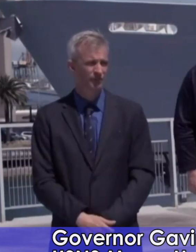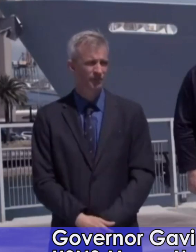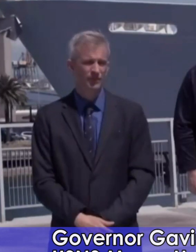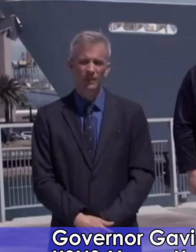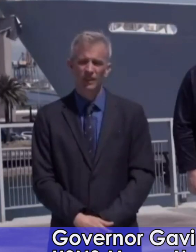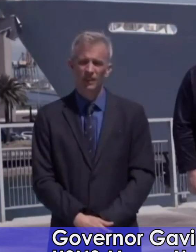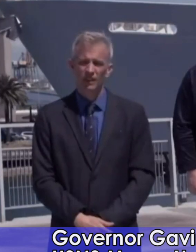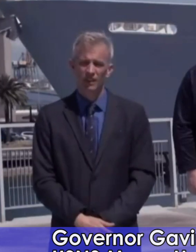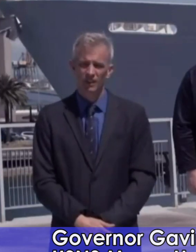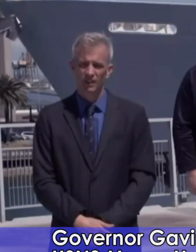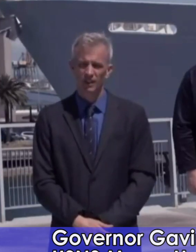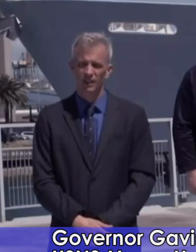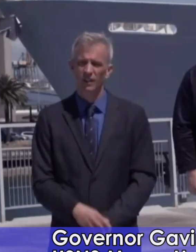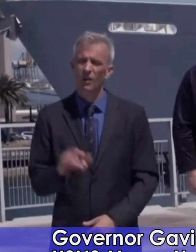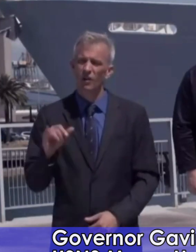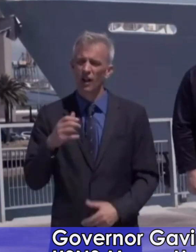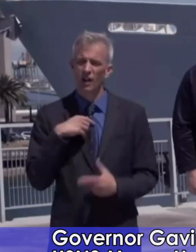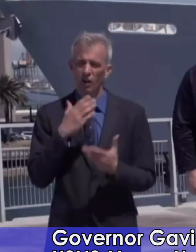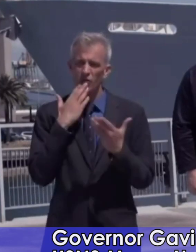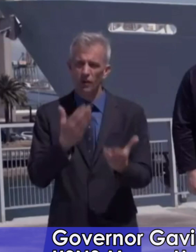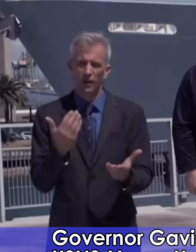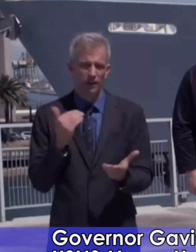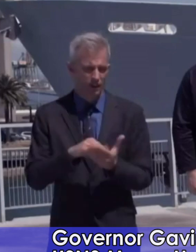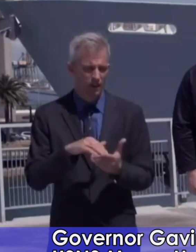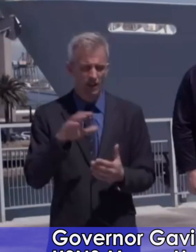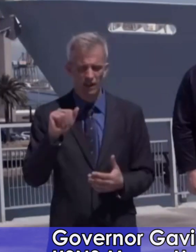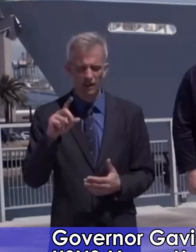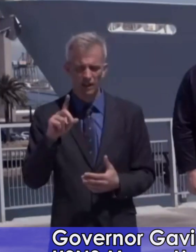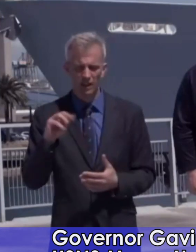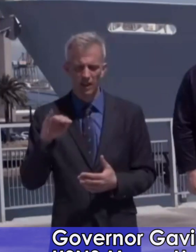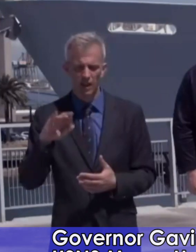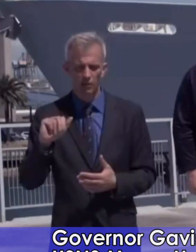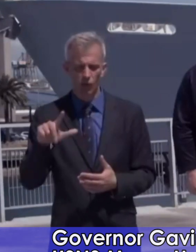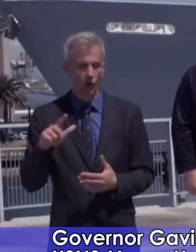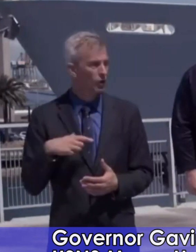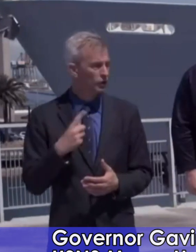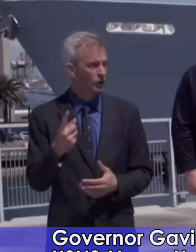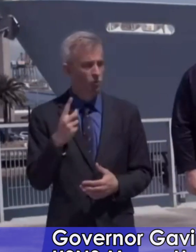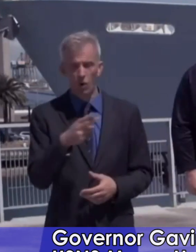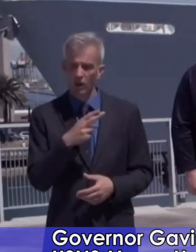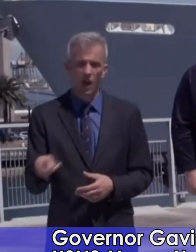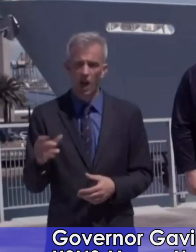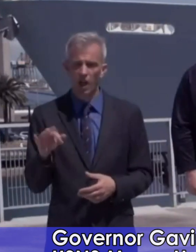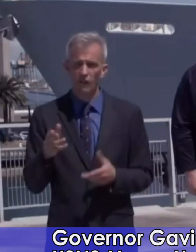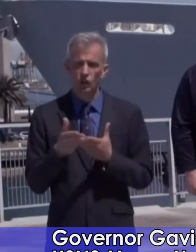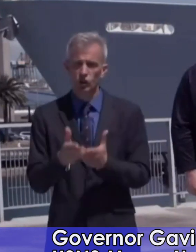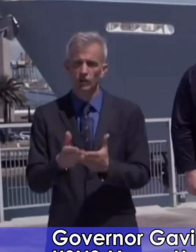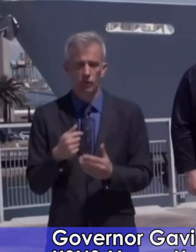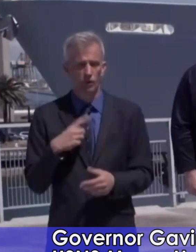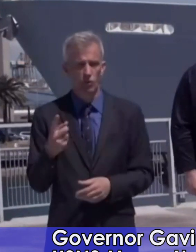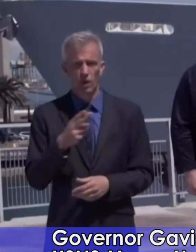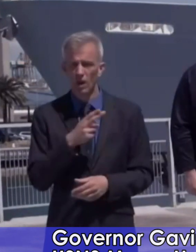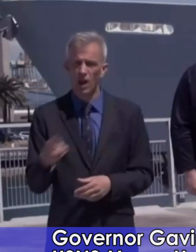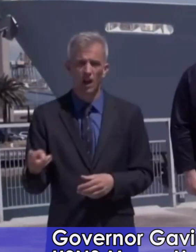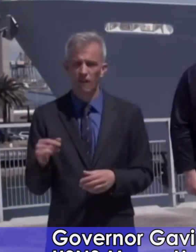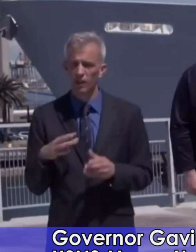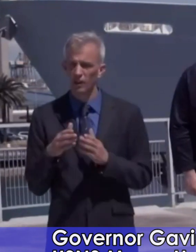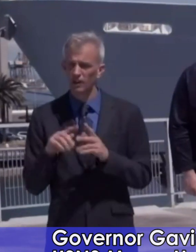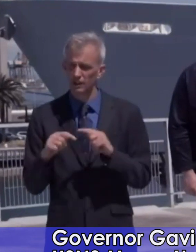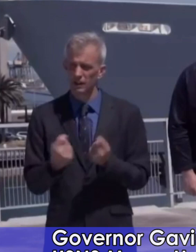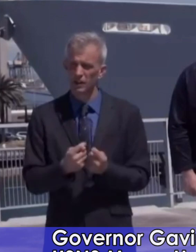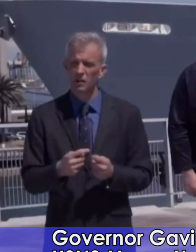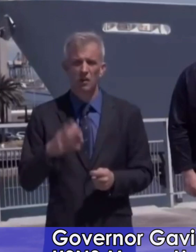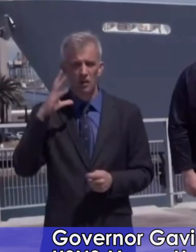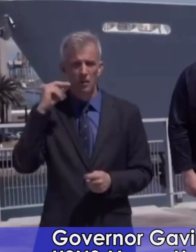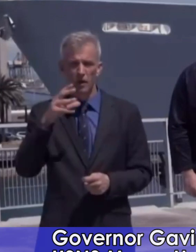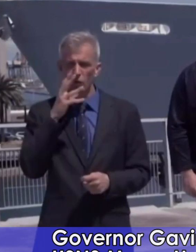With that, let me just thank again, Admiral. This is one hell of a ship, and you got one hell of a team. To the men and women